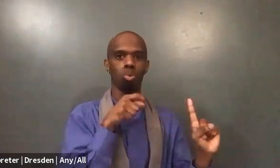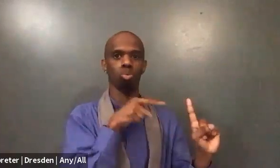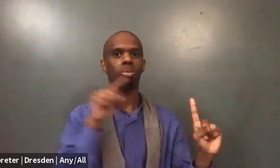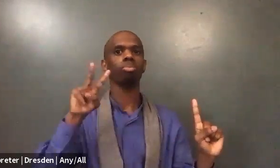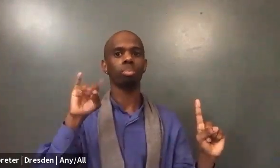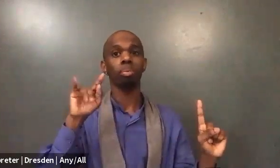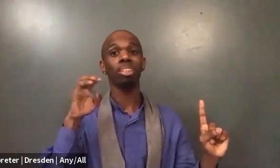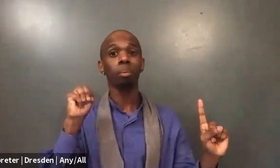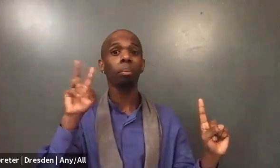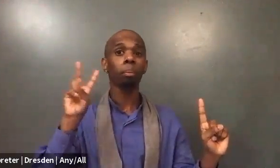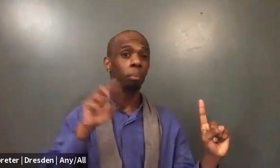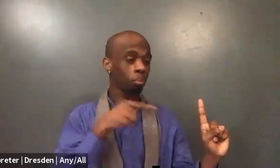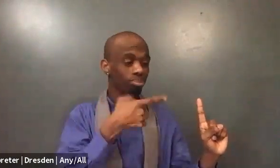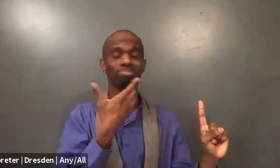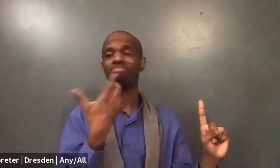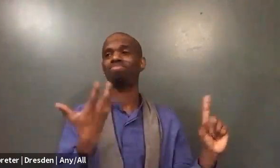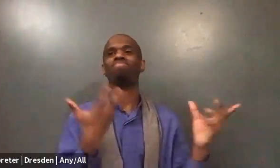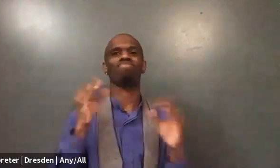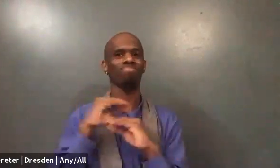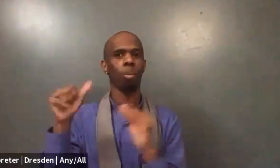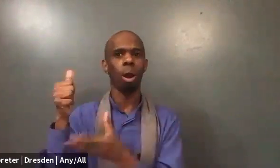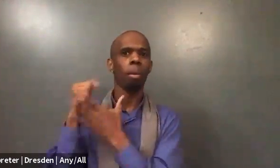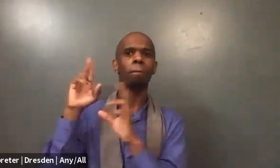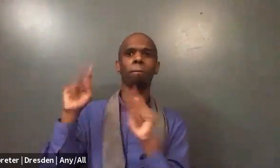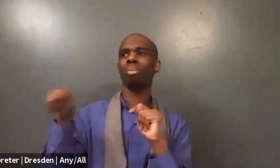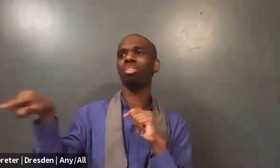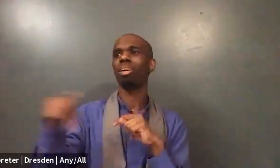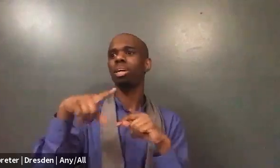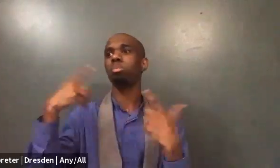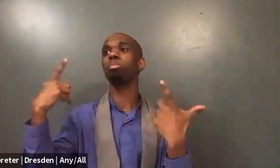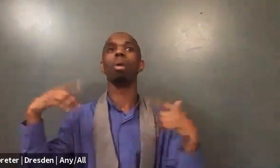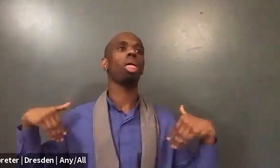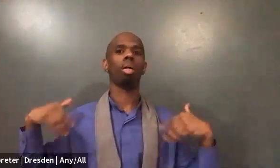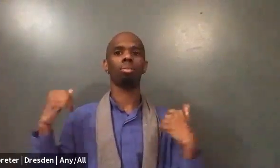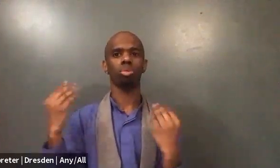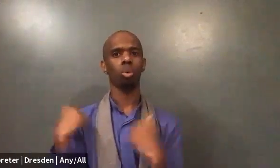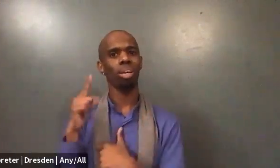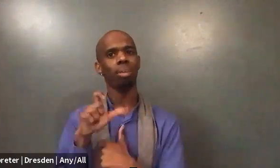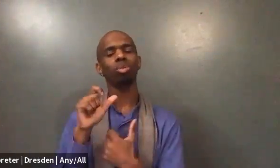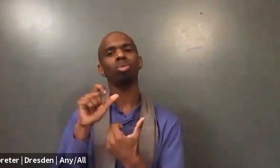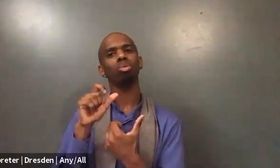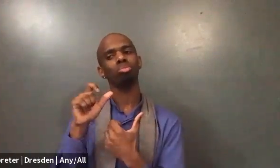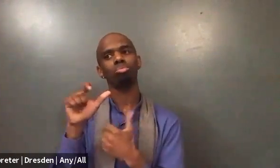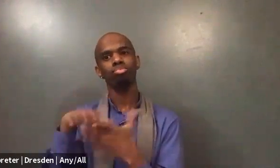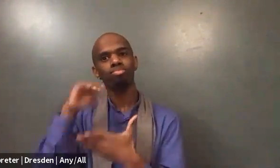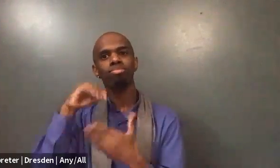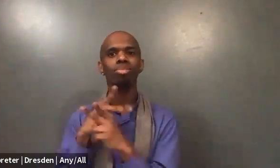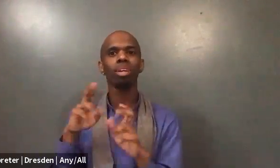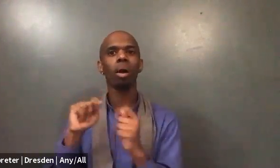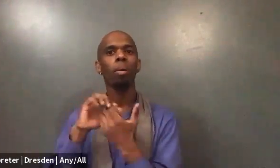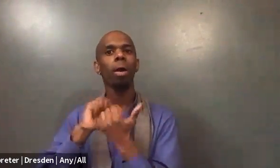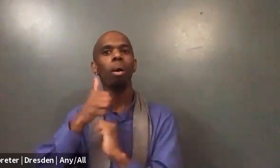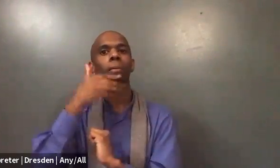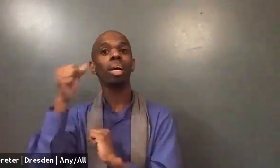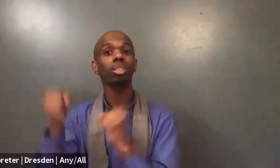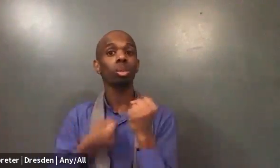by talking about it for the first time and figure out how to be the light, not only as an advocate, but as a relative. Oh, Angelica,